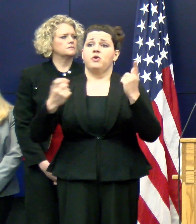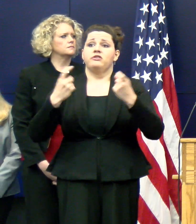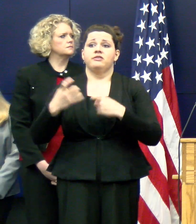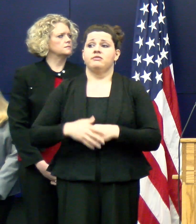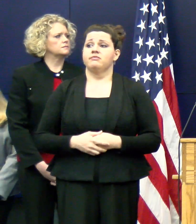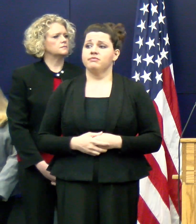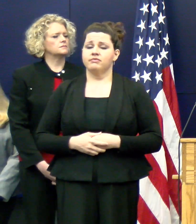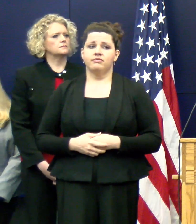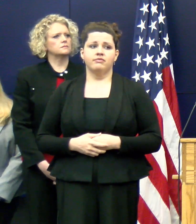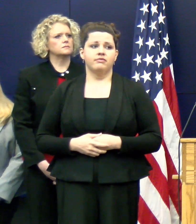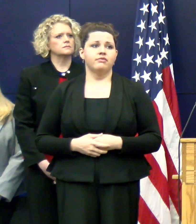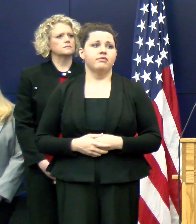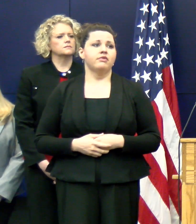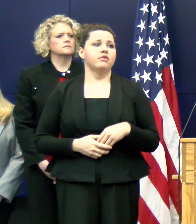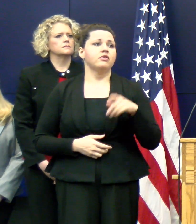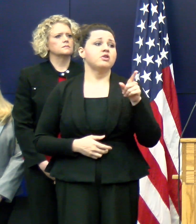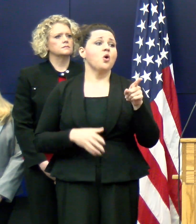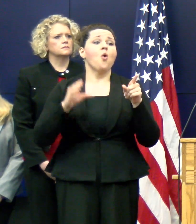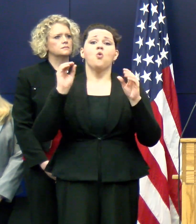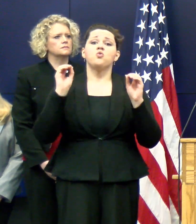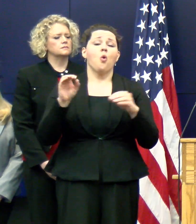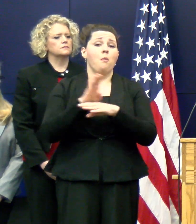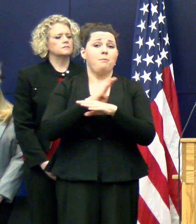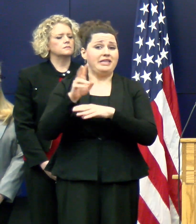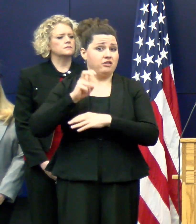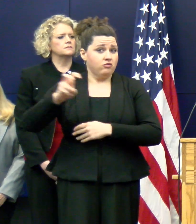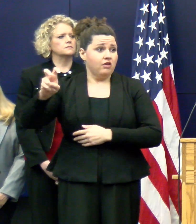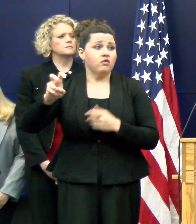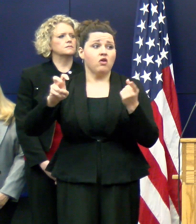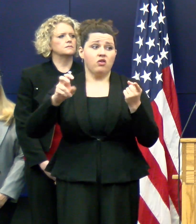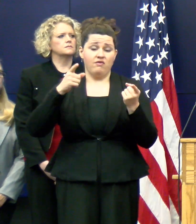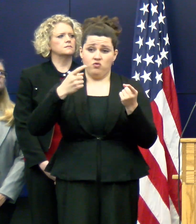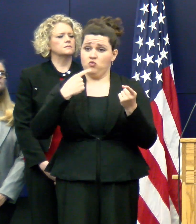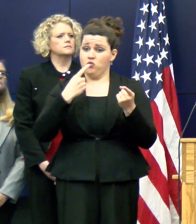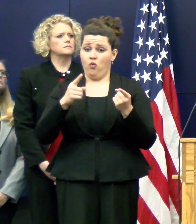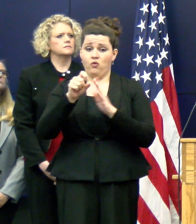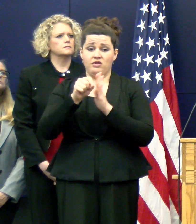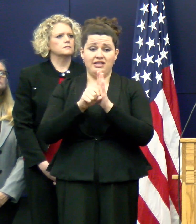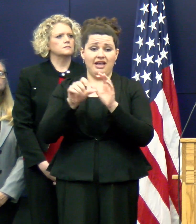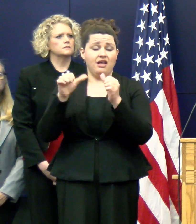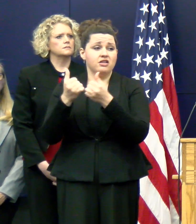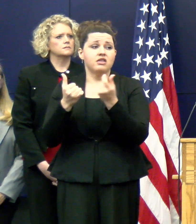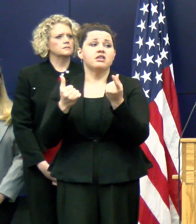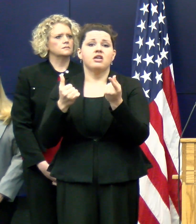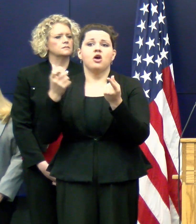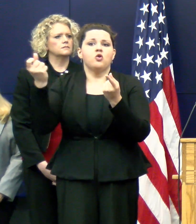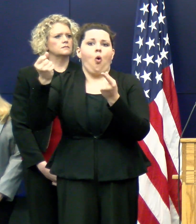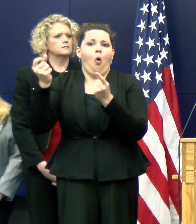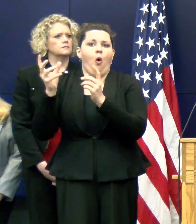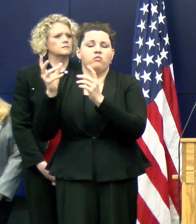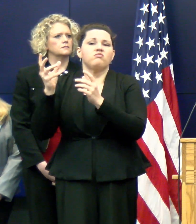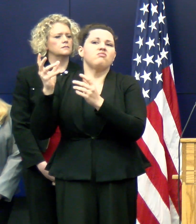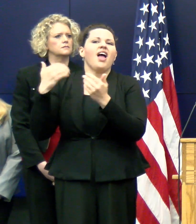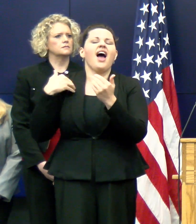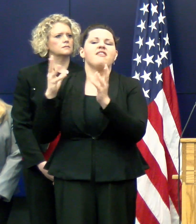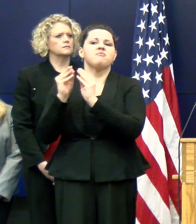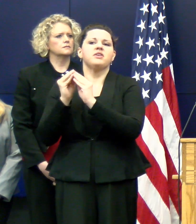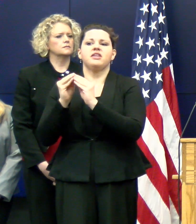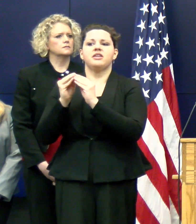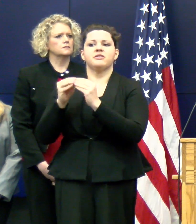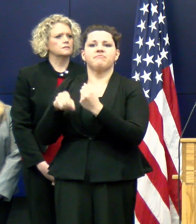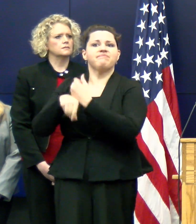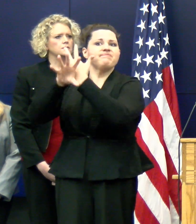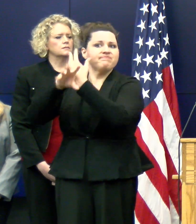questions. In addition to no business travel, have you directed state agencies to hold meetings telephonically? Several of the boards and commissions